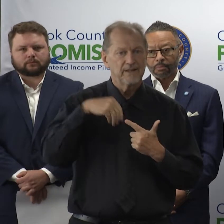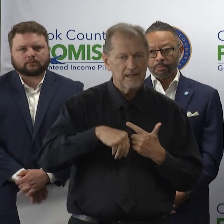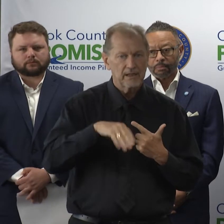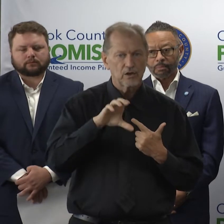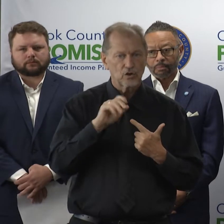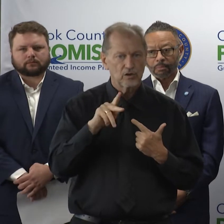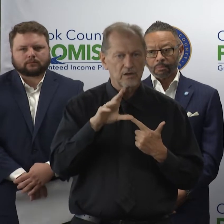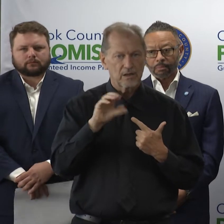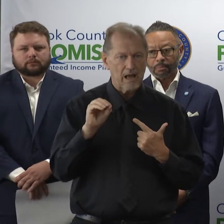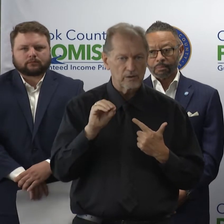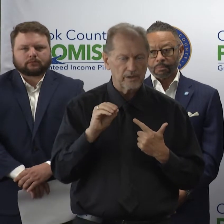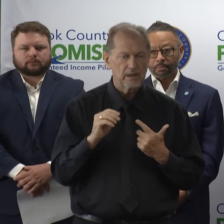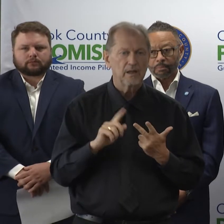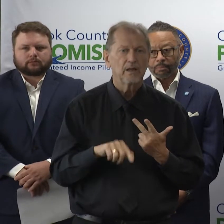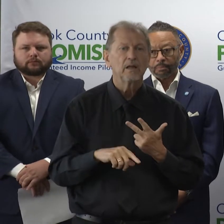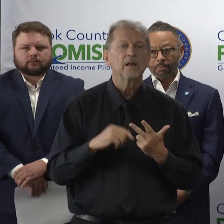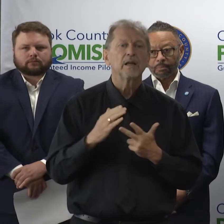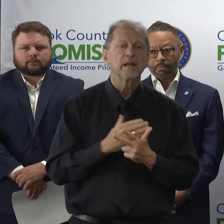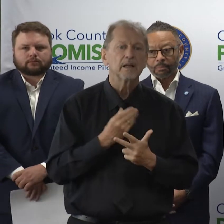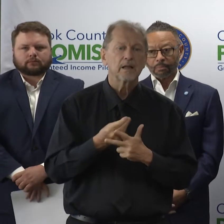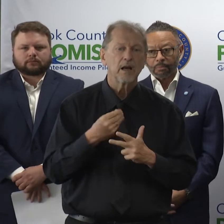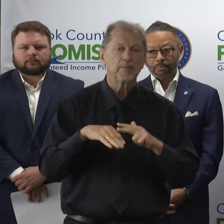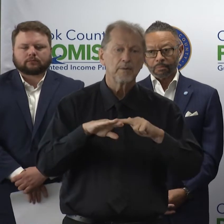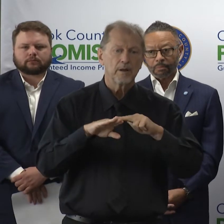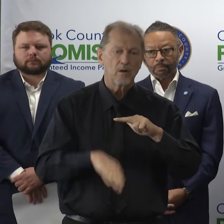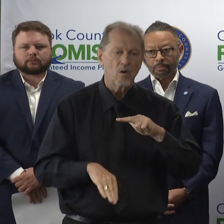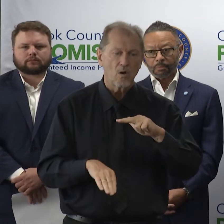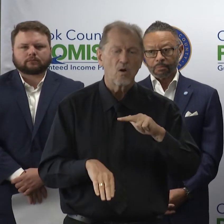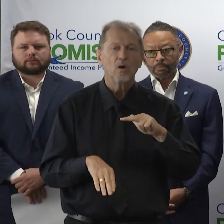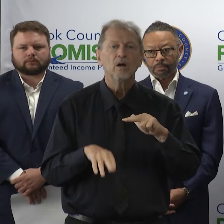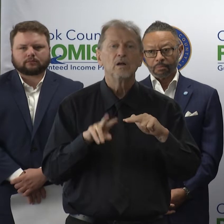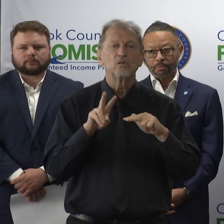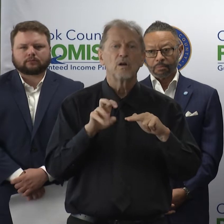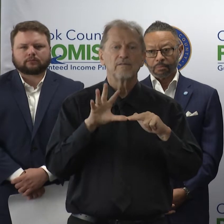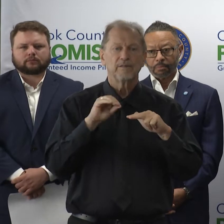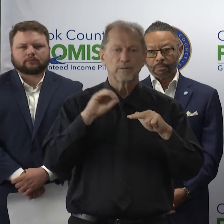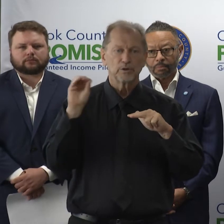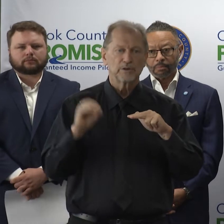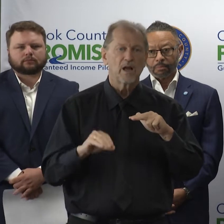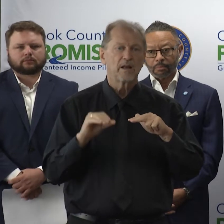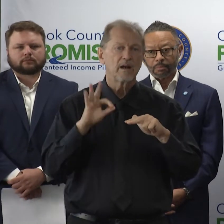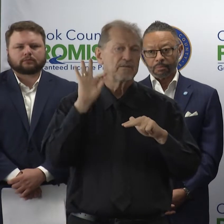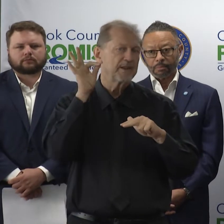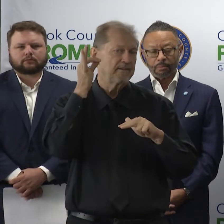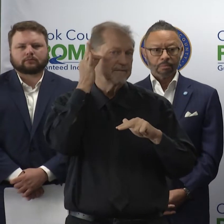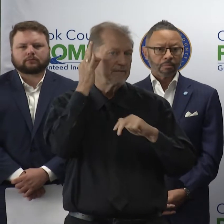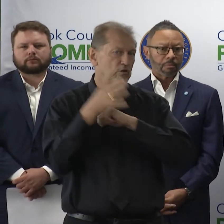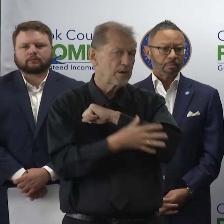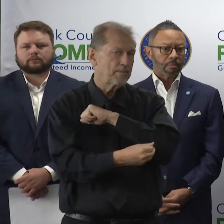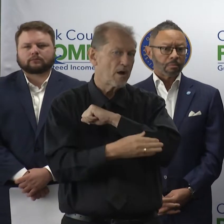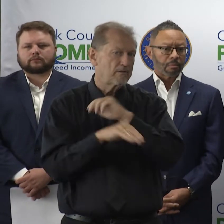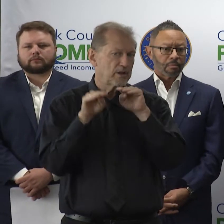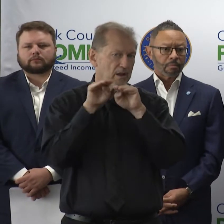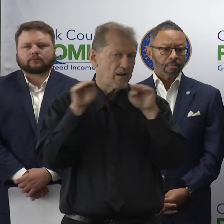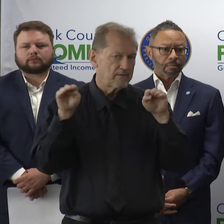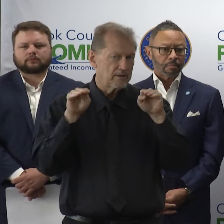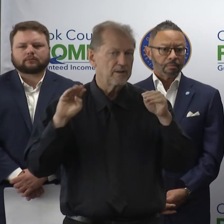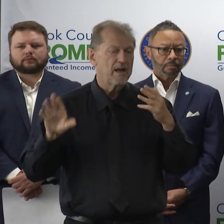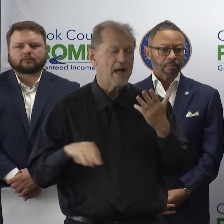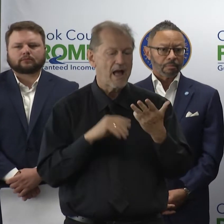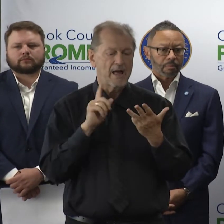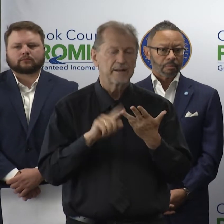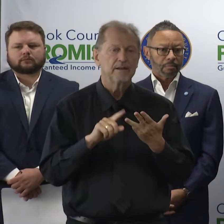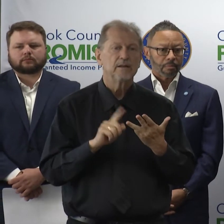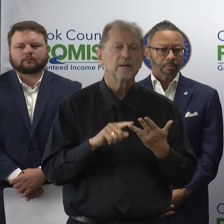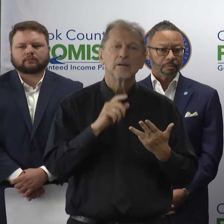with a household income at or below 250% of the federal poverty level, and also